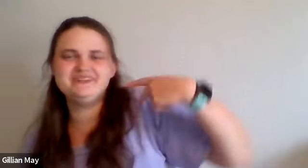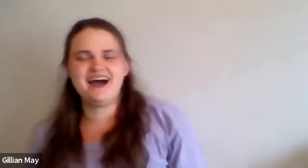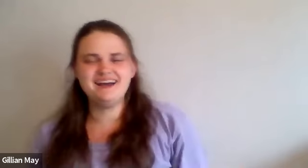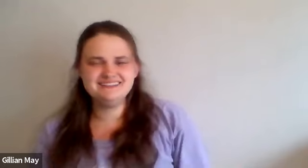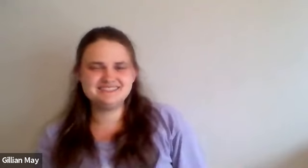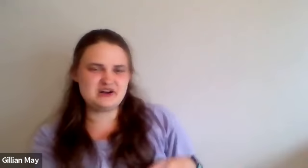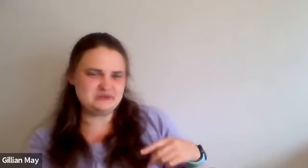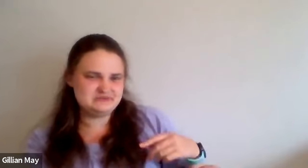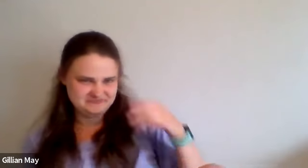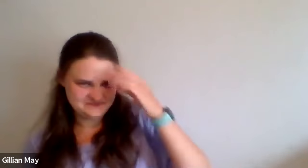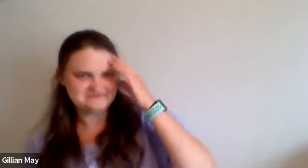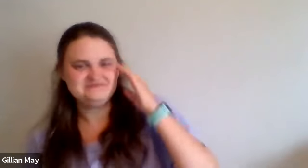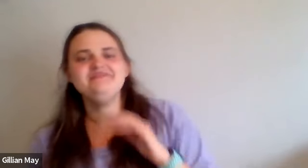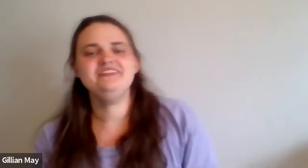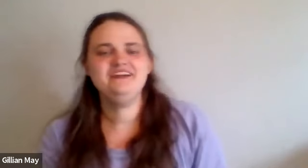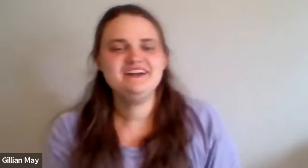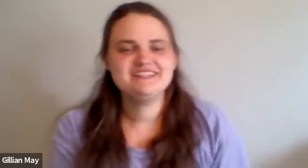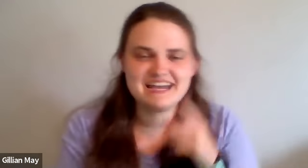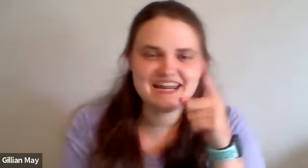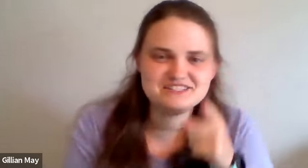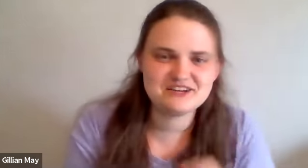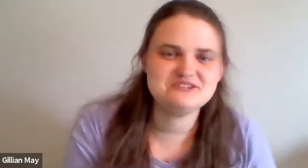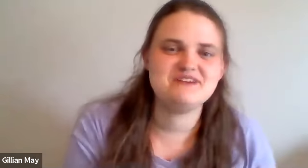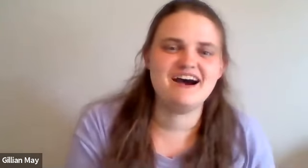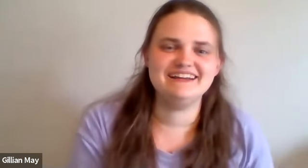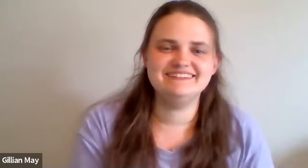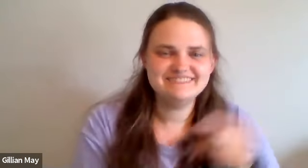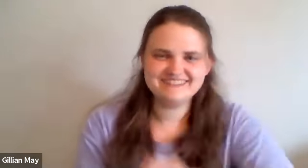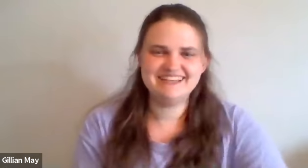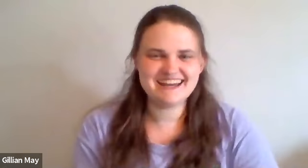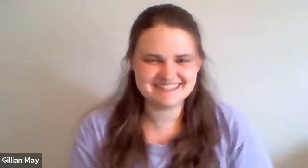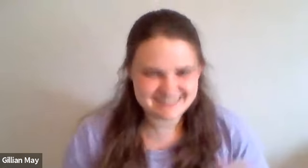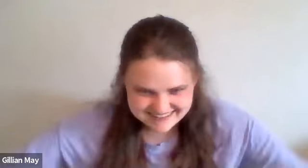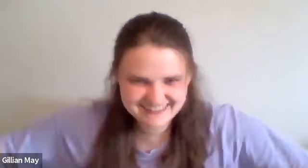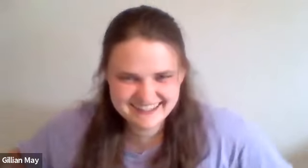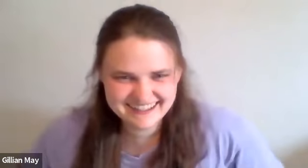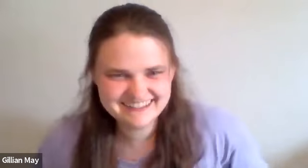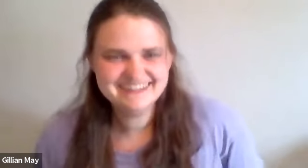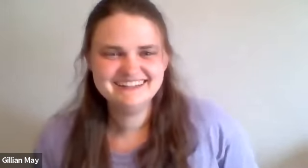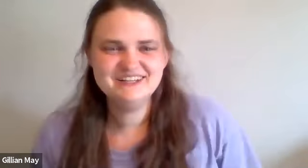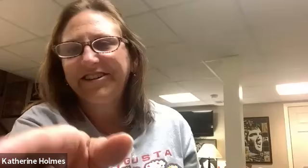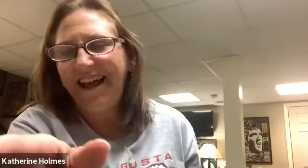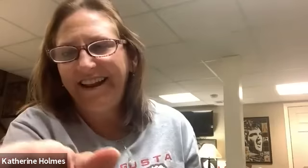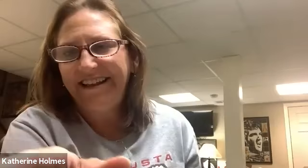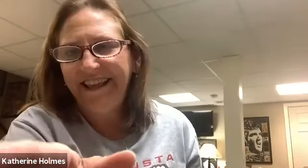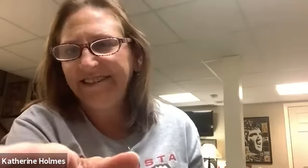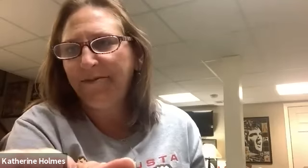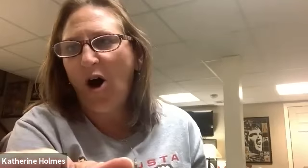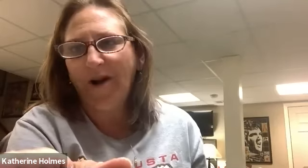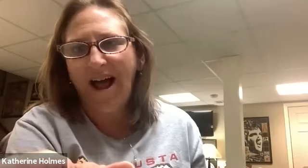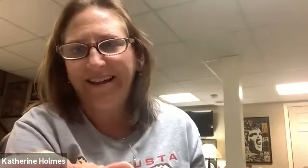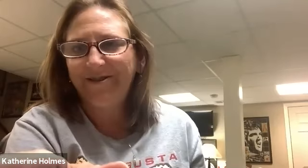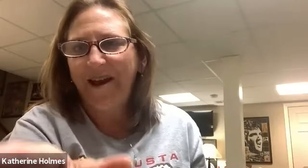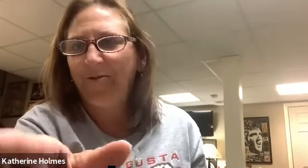yeah. So Okay, this is green. Teddy, I saw you got it. Yes. Yeah, I don't look at Teddy because he gets them all right. So I don't want